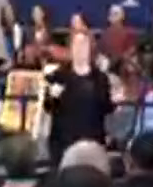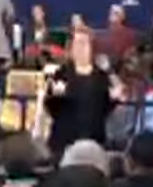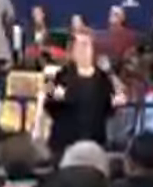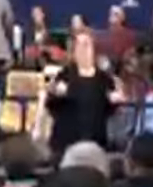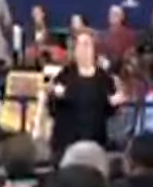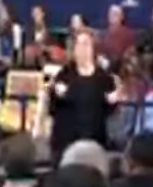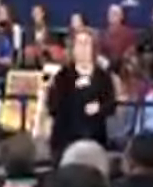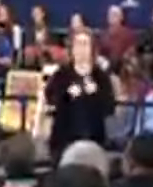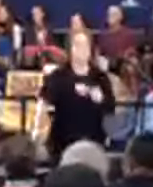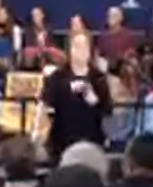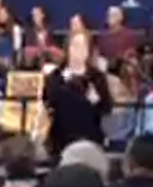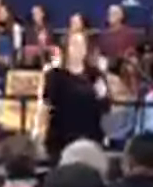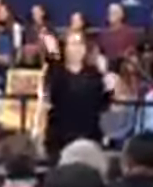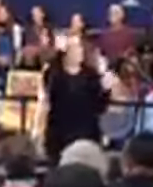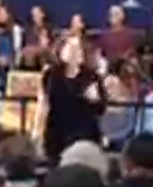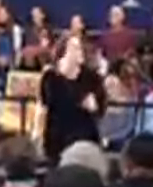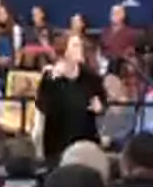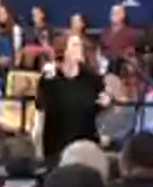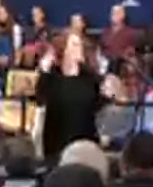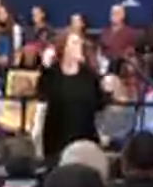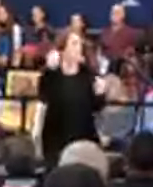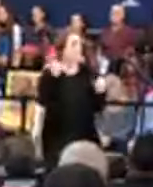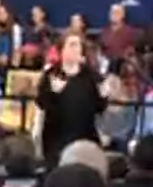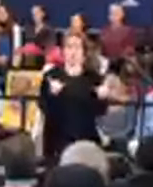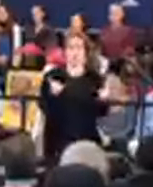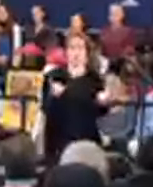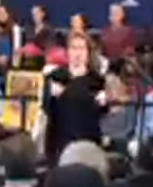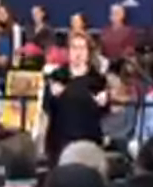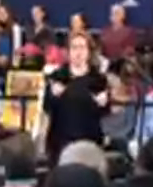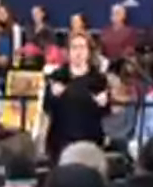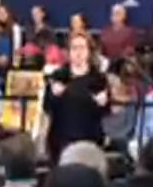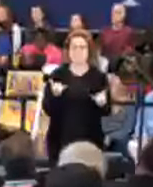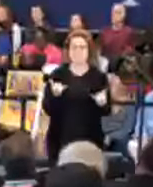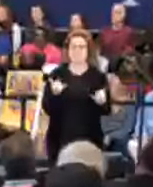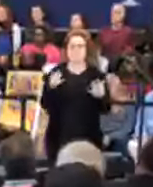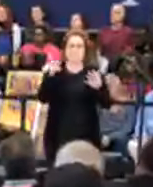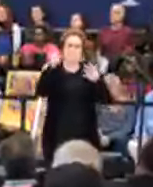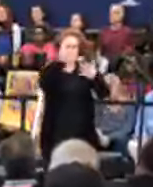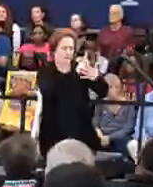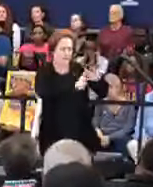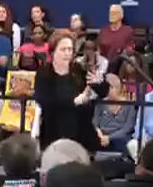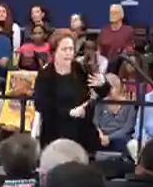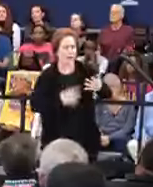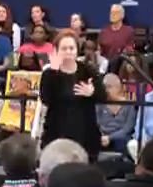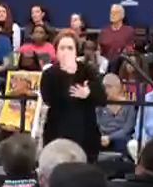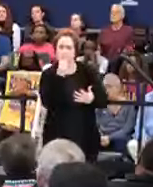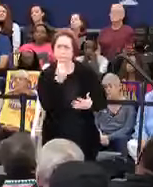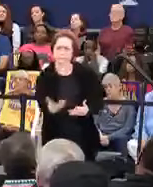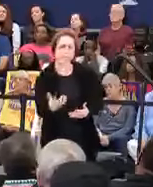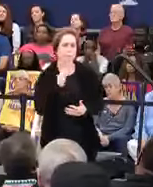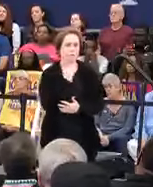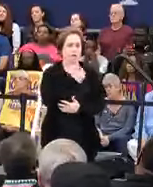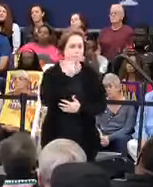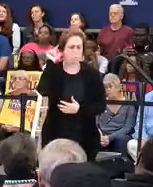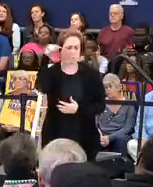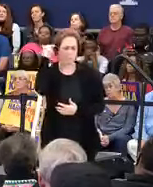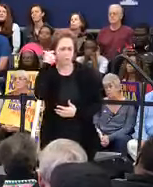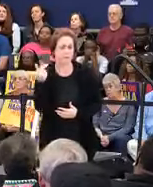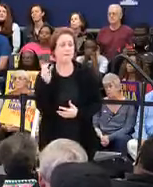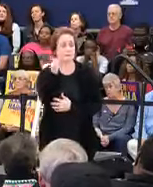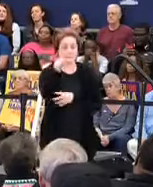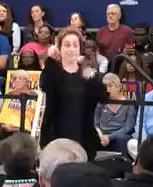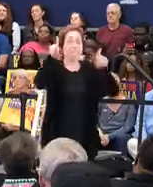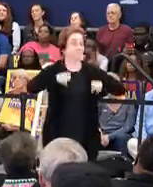And so when I think about this moment, the design, the beauty of the design of our democracy indeed is being